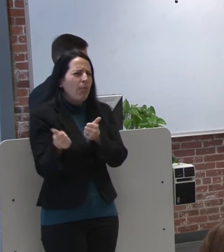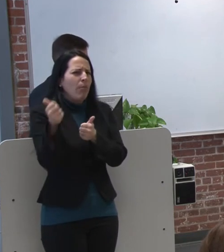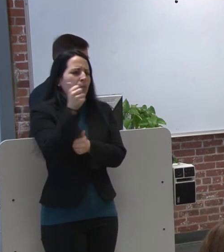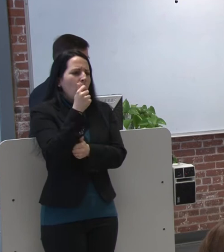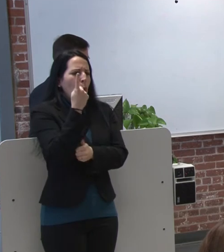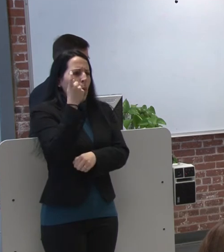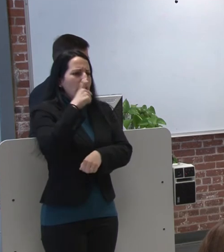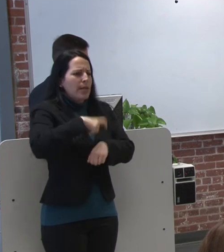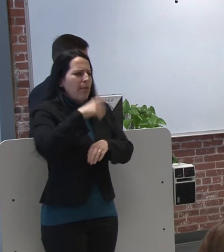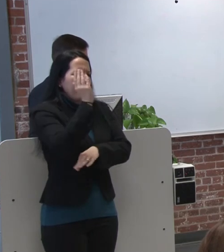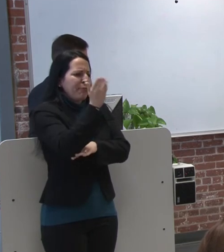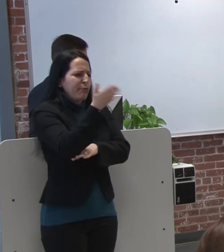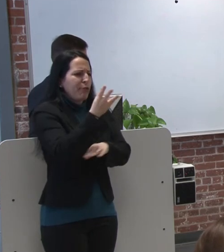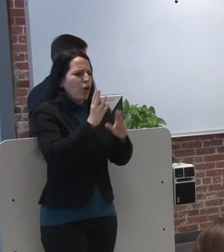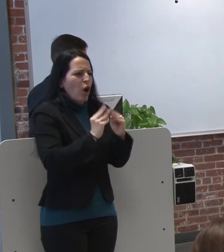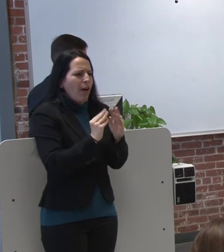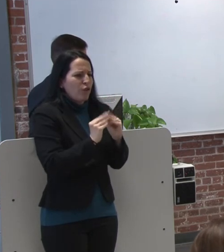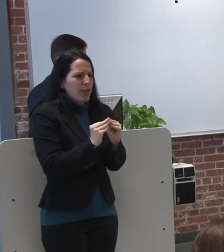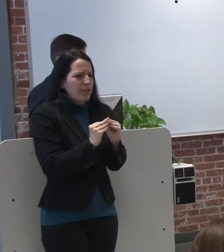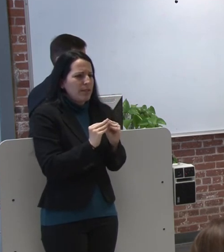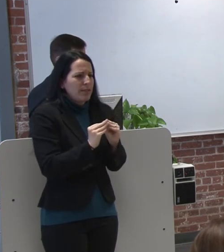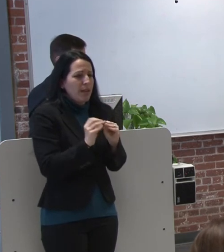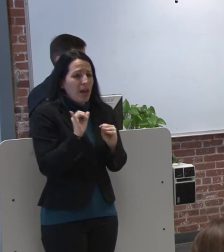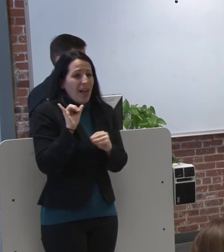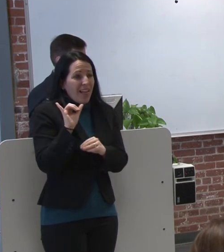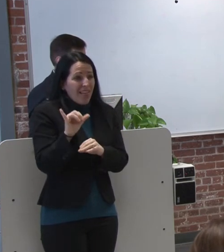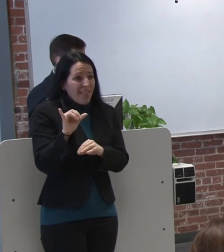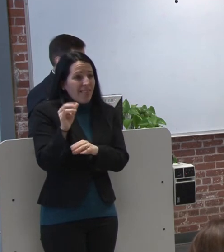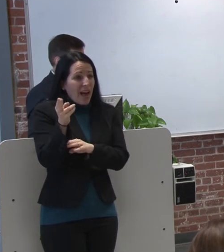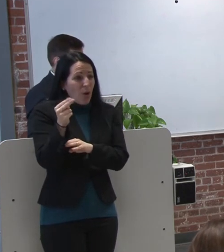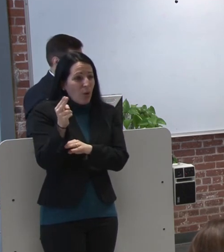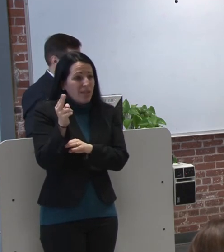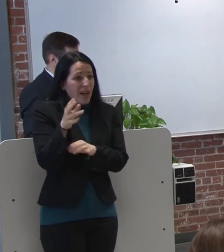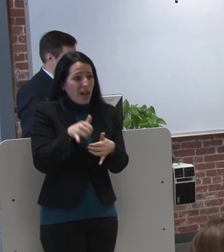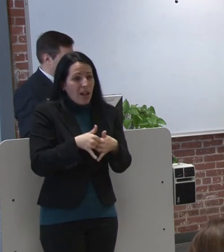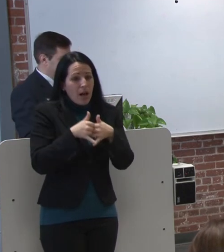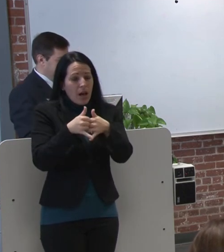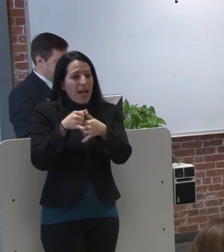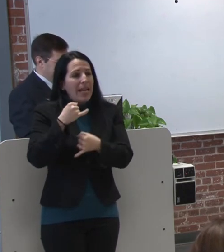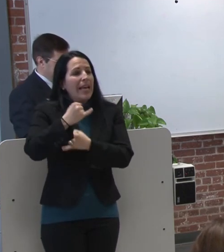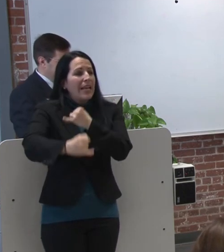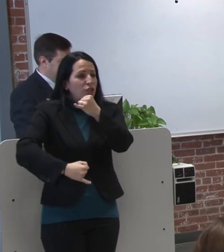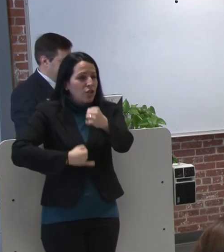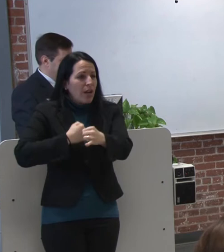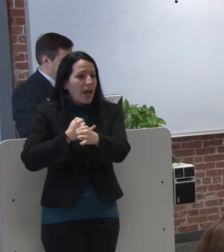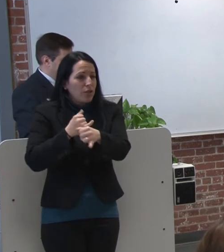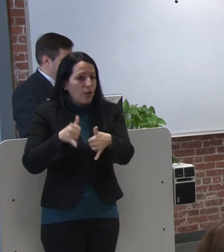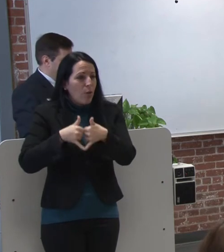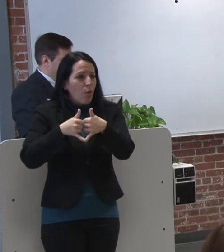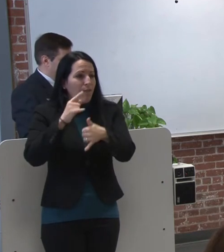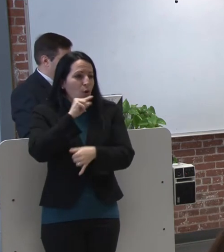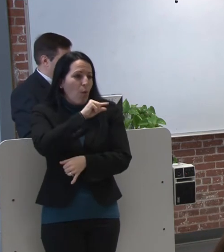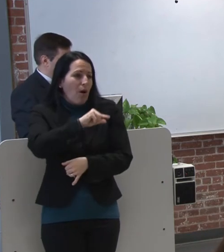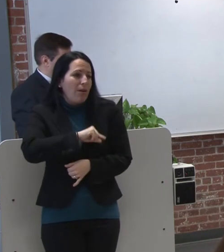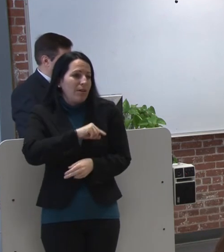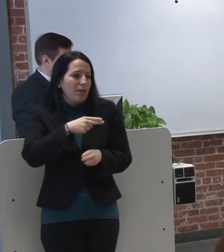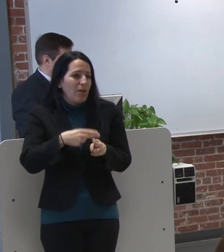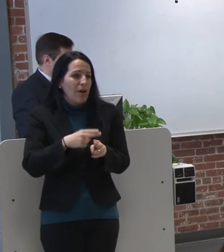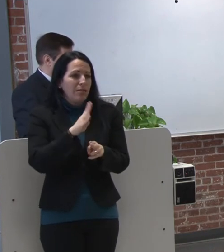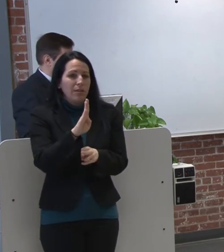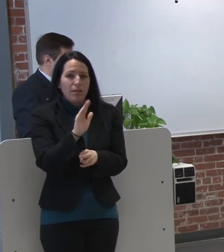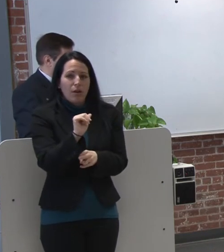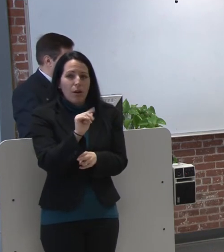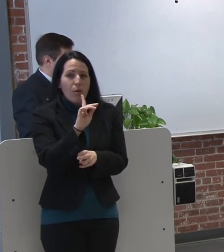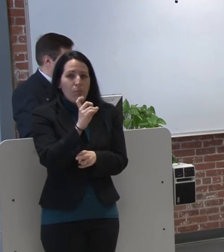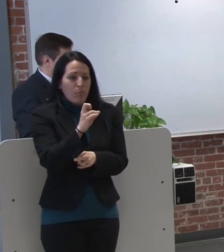the Ritz Hotel chain was the recipient of the International Award for Quality, the Baldrige Award, and he said the